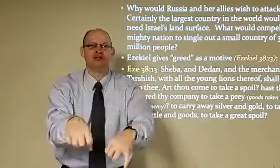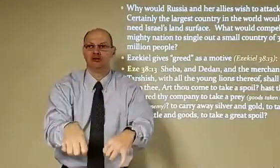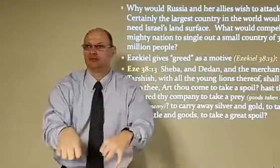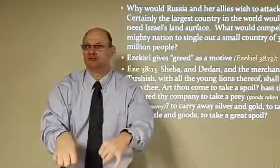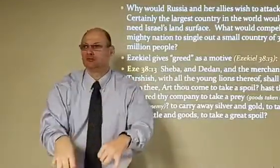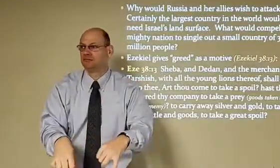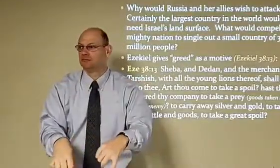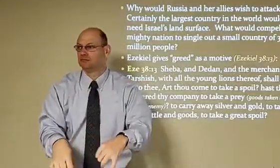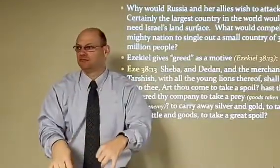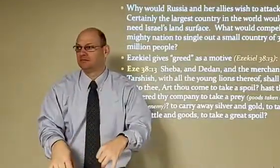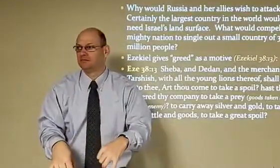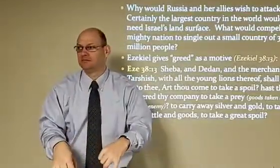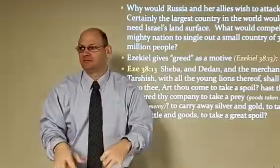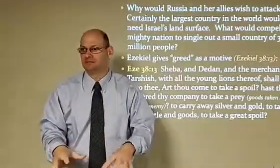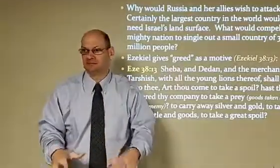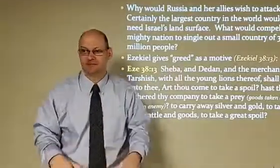Very envious of them and just